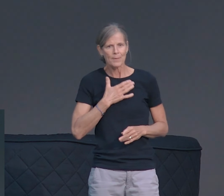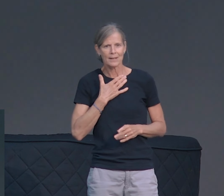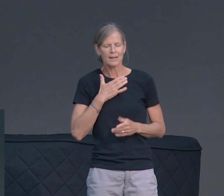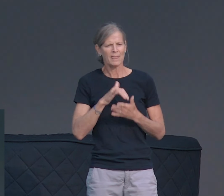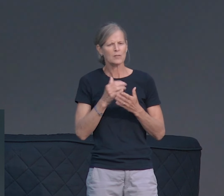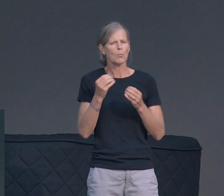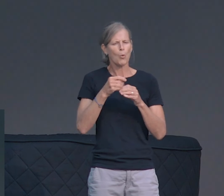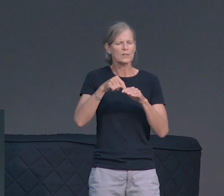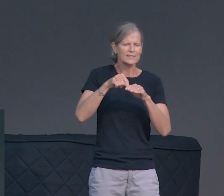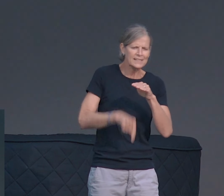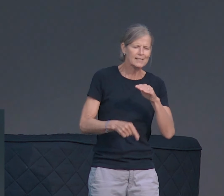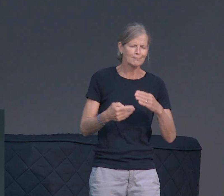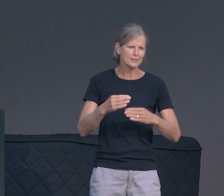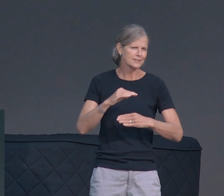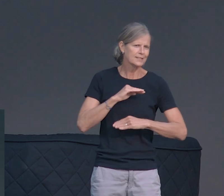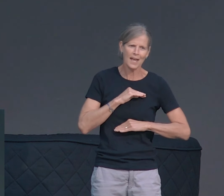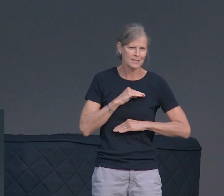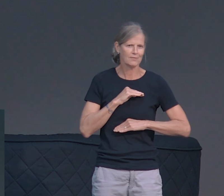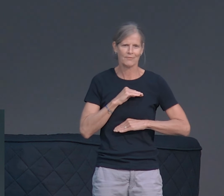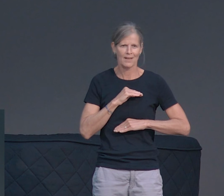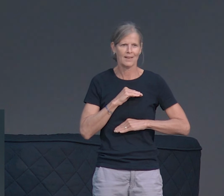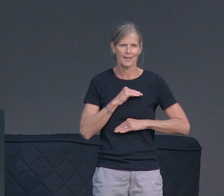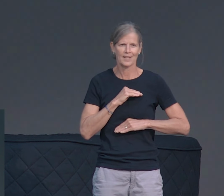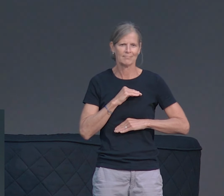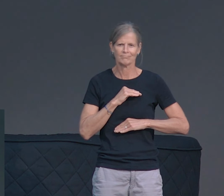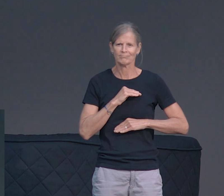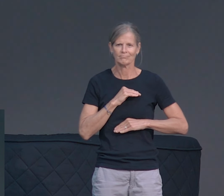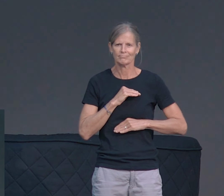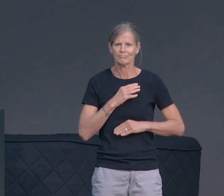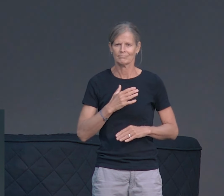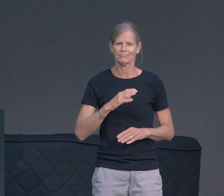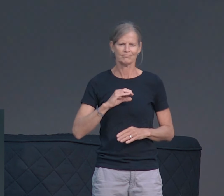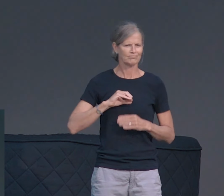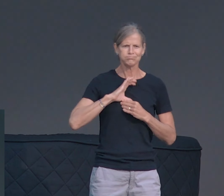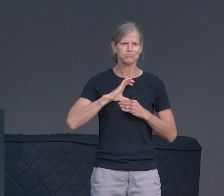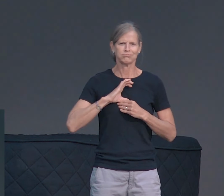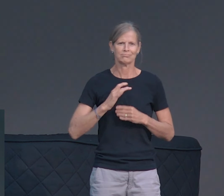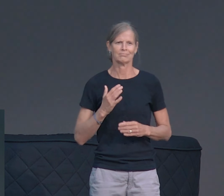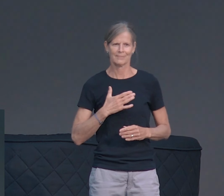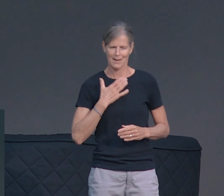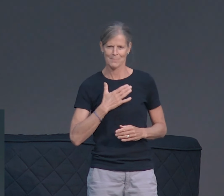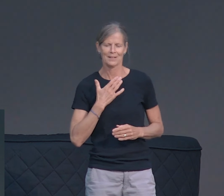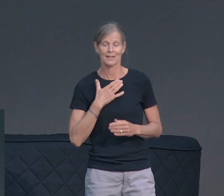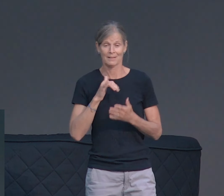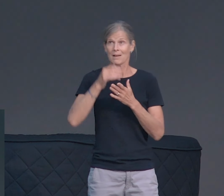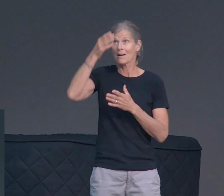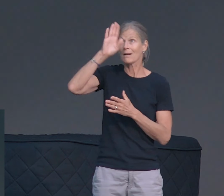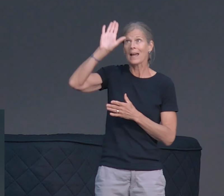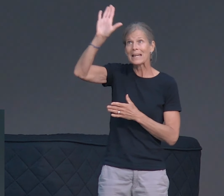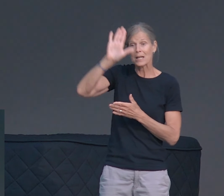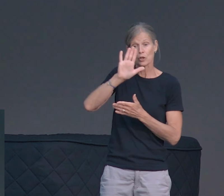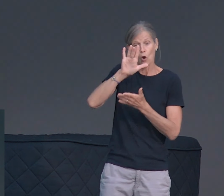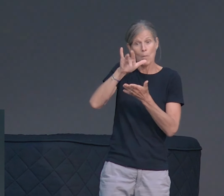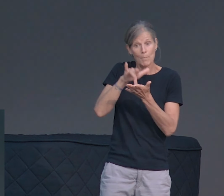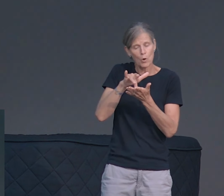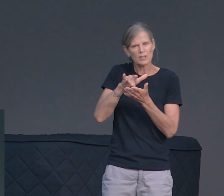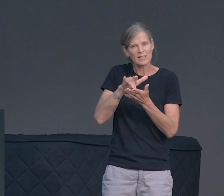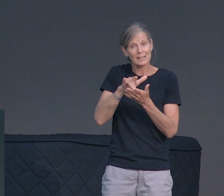deep, satisfying happiness. God's mercy is at the center of this